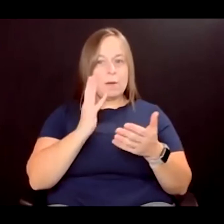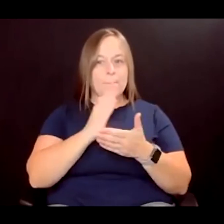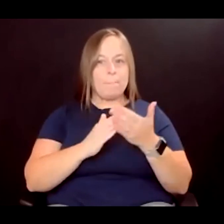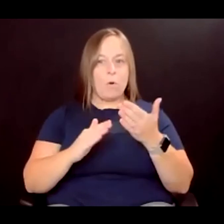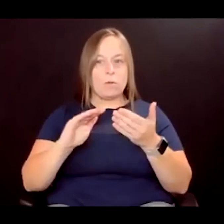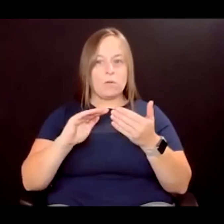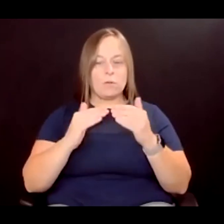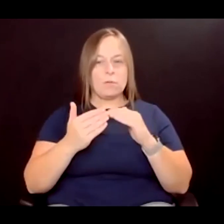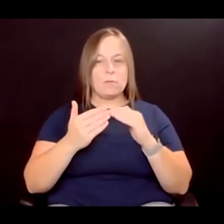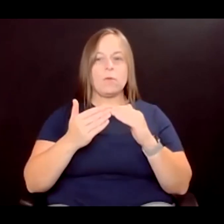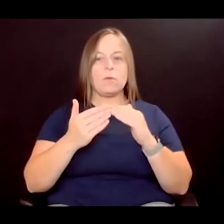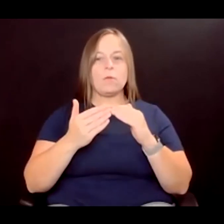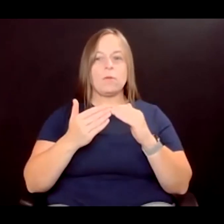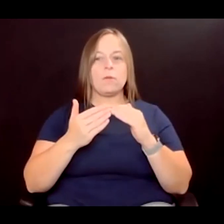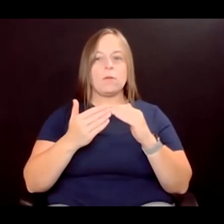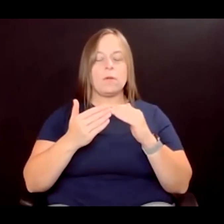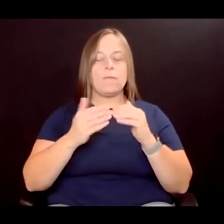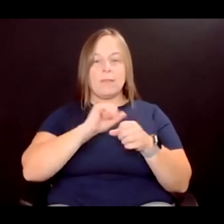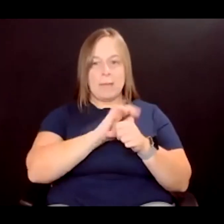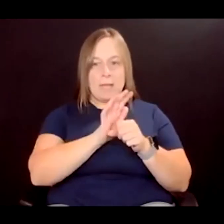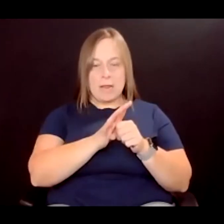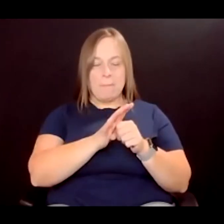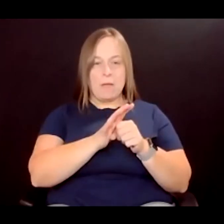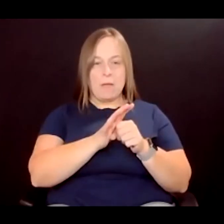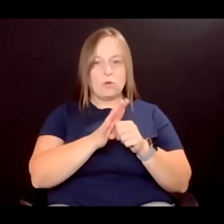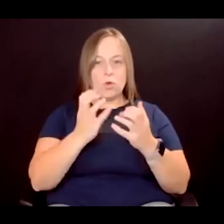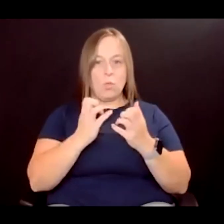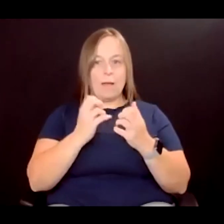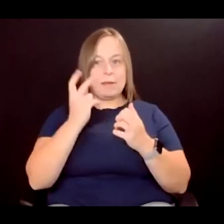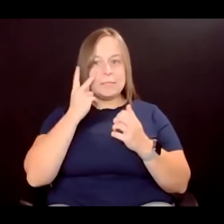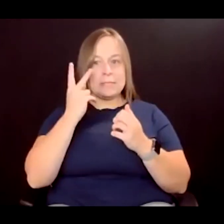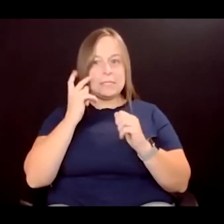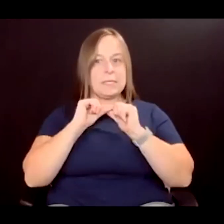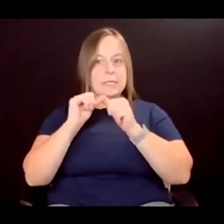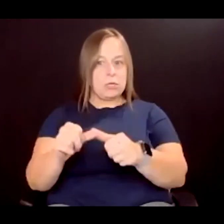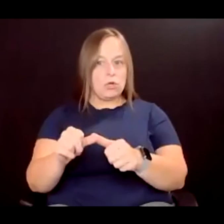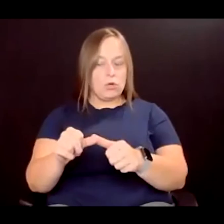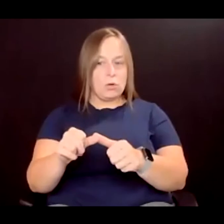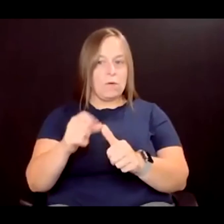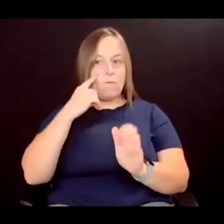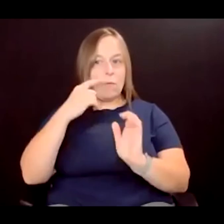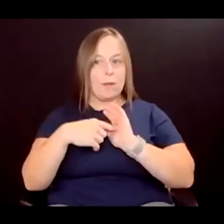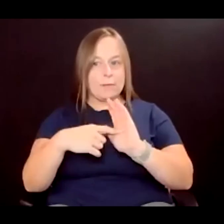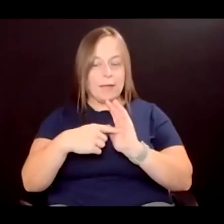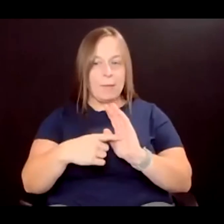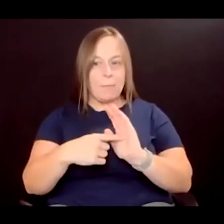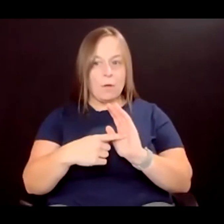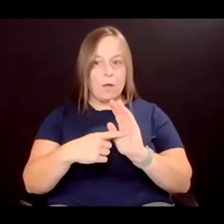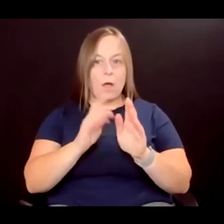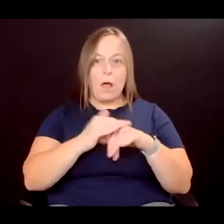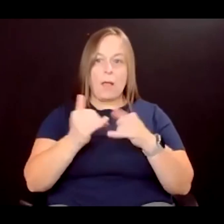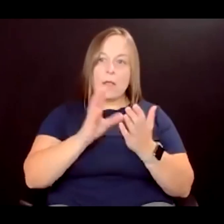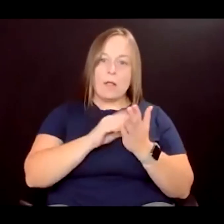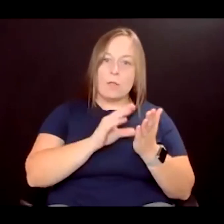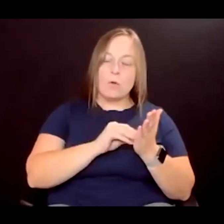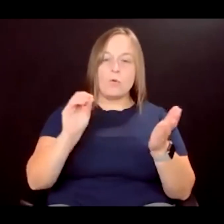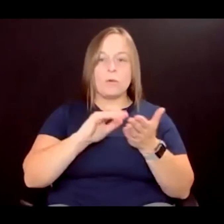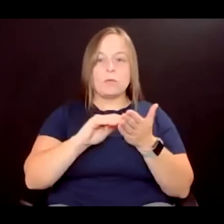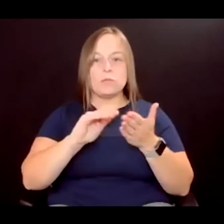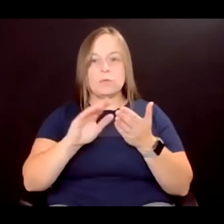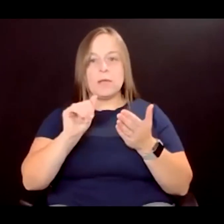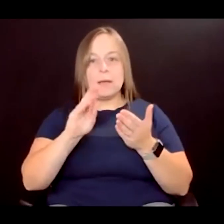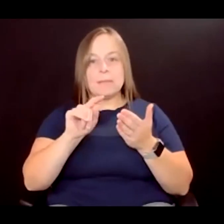to easily, especially if you're blind, like you said, and you have to figure out a way to get out of traffic so that you can